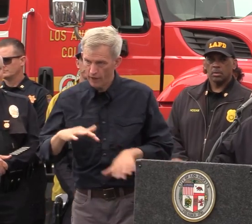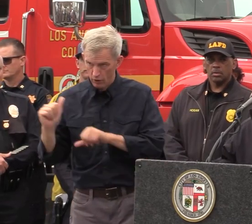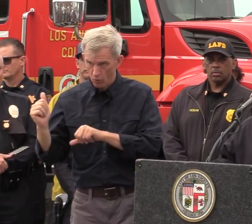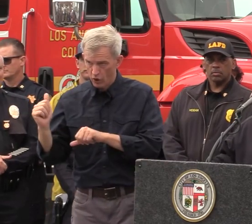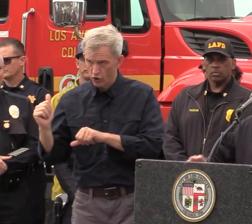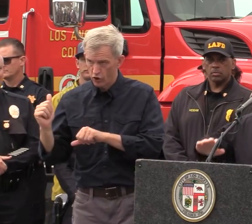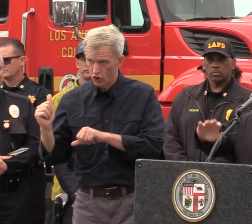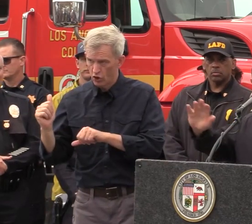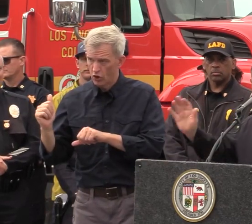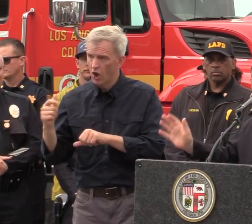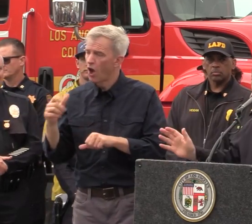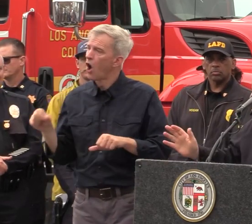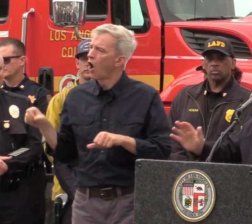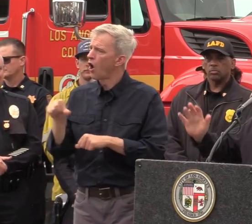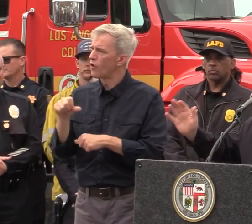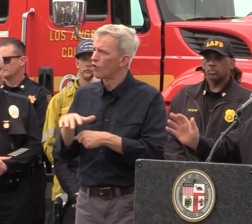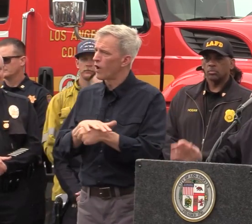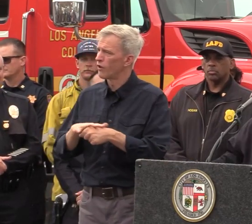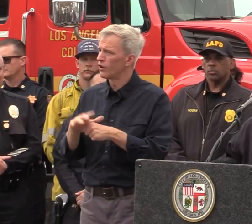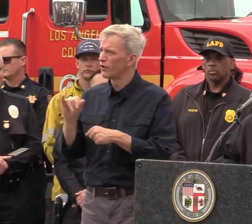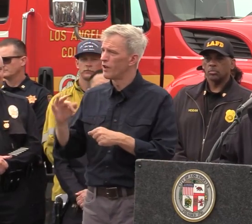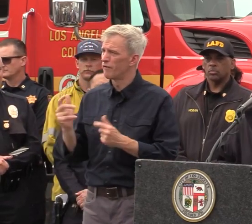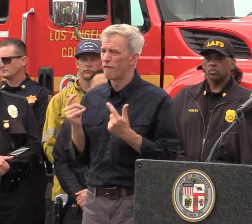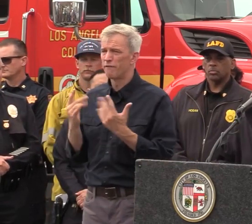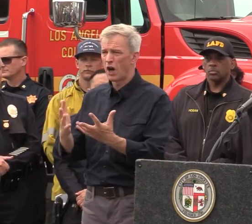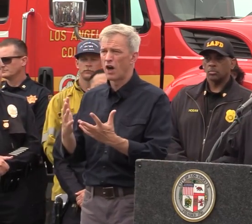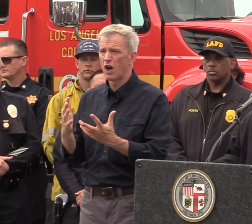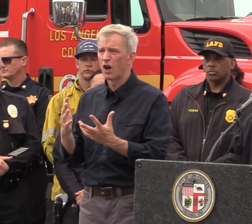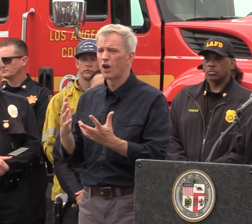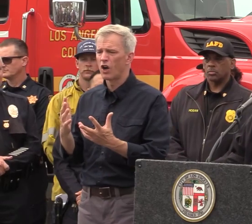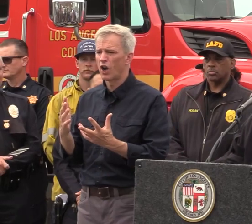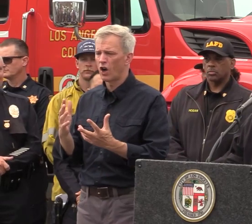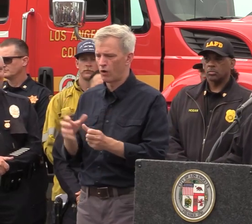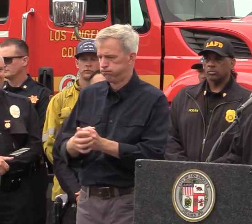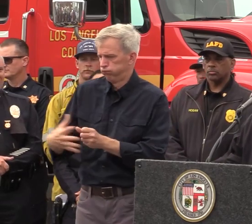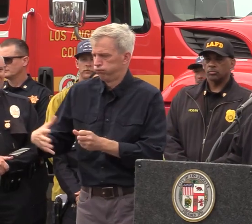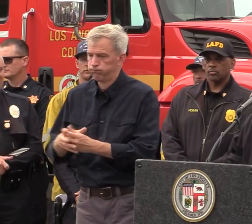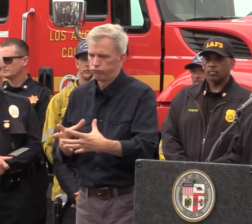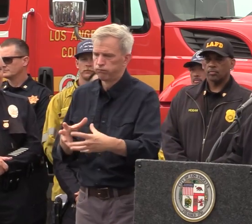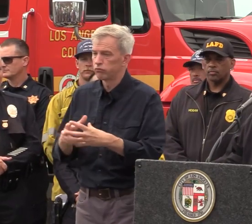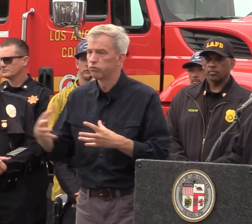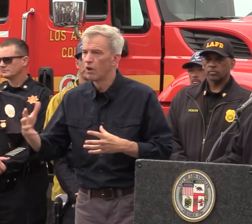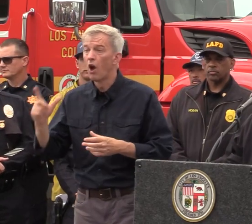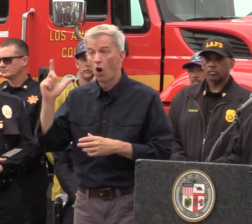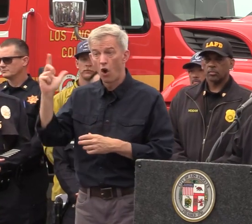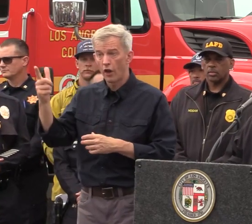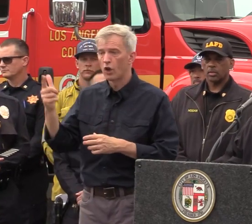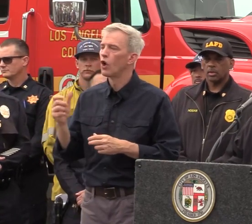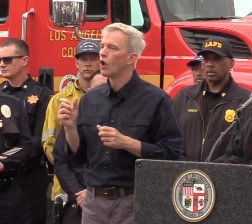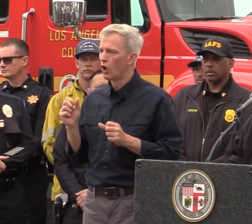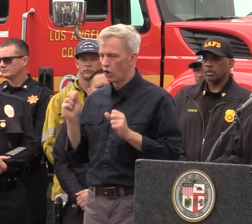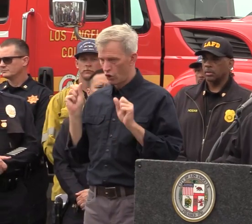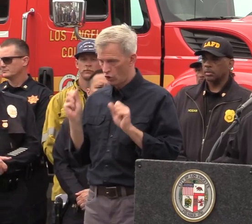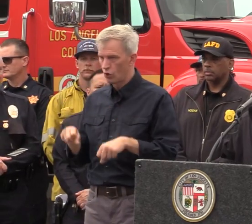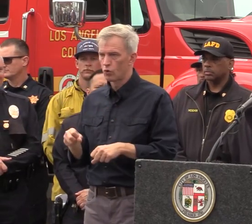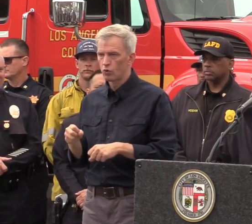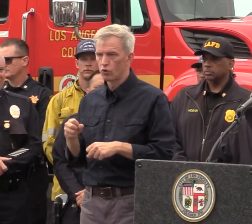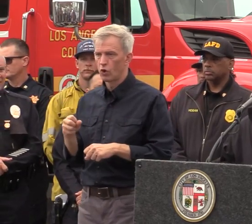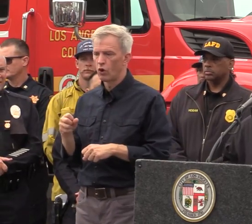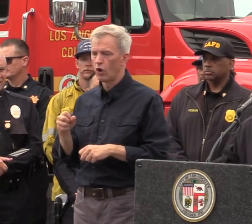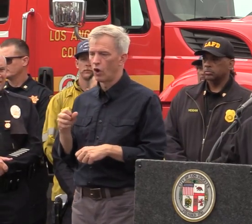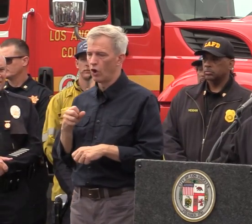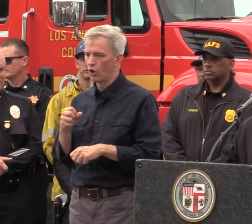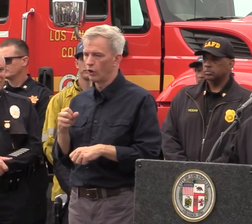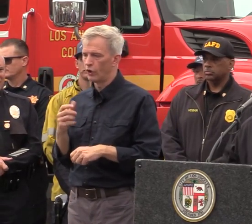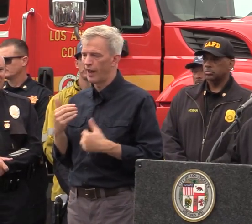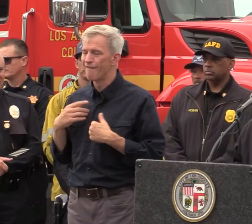There are other areas, if the fire moves in certain ways, that could be later subject to voluntary evacuations. I